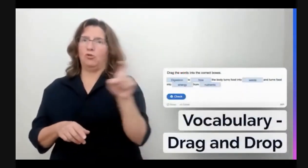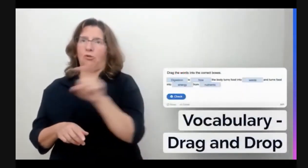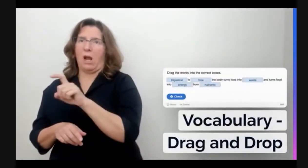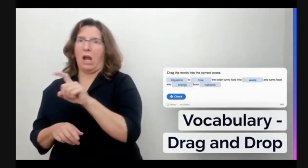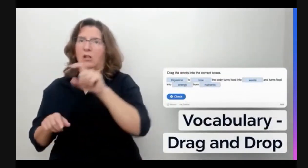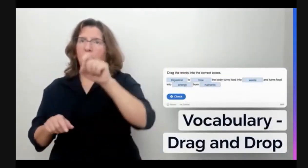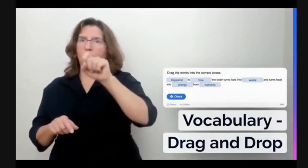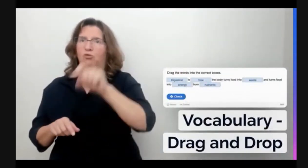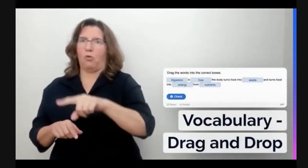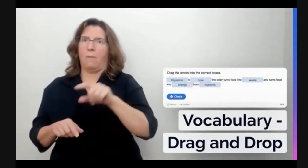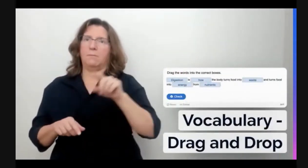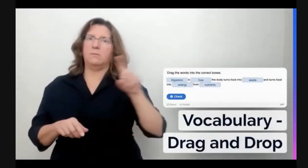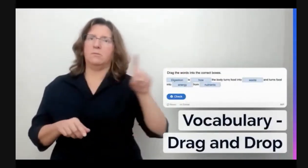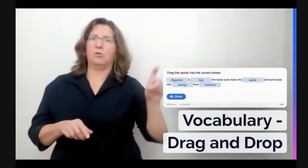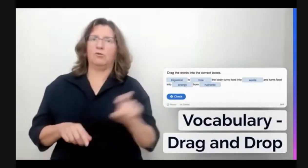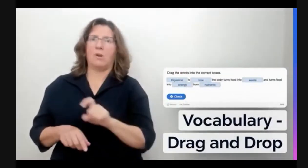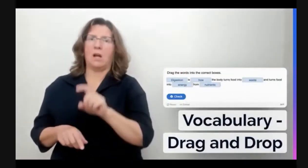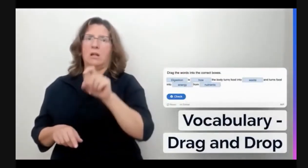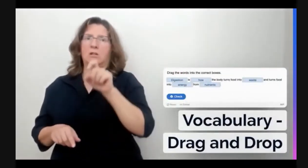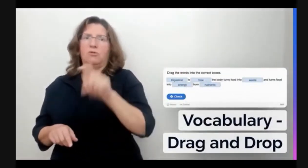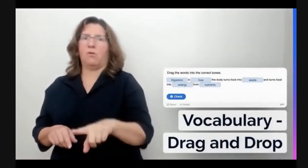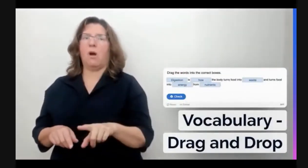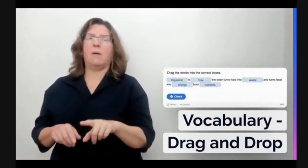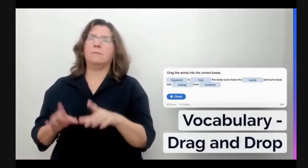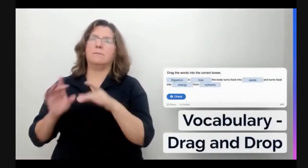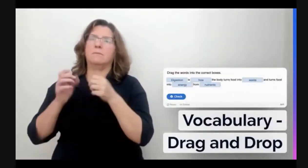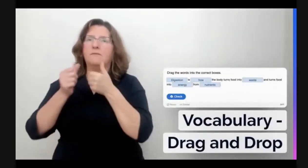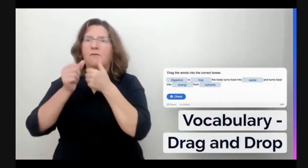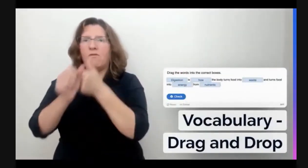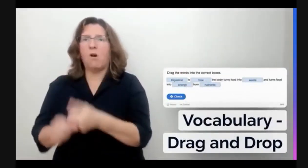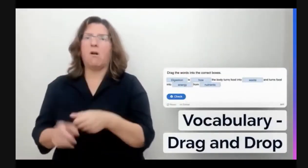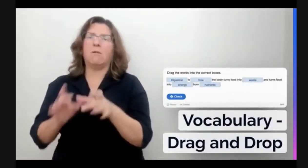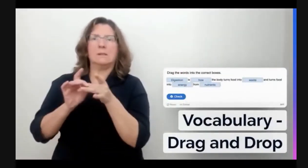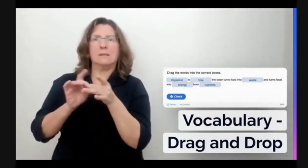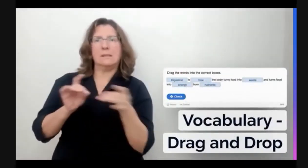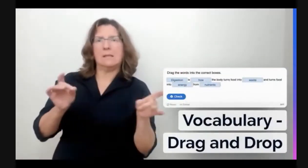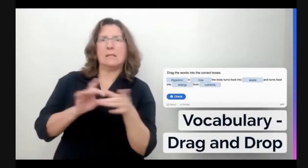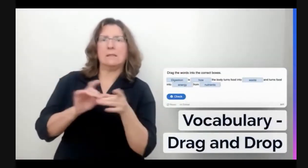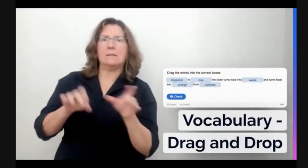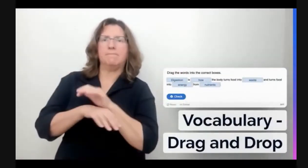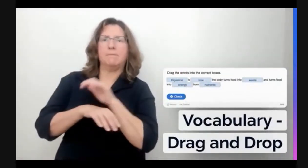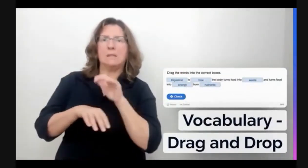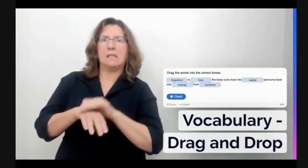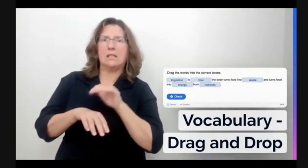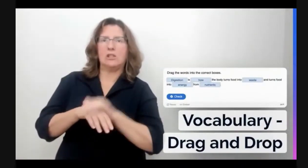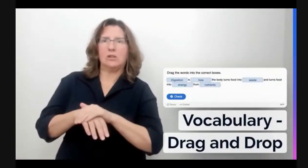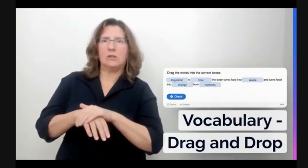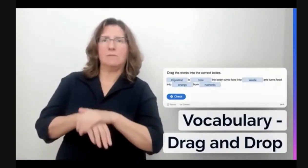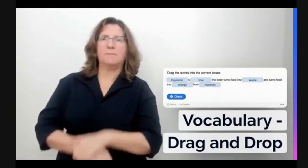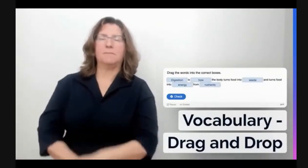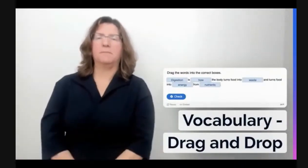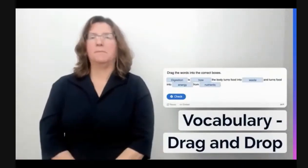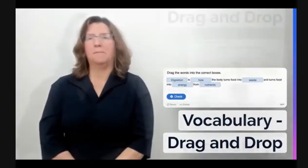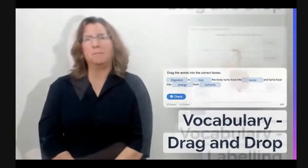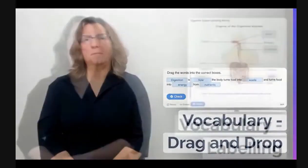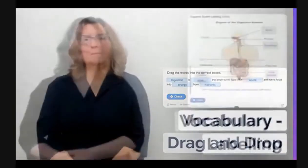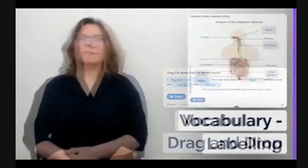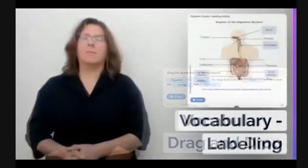Here's another drag and drop exercise. In this case, completing an English sentence.